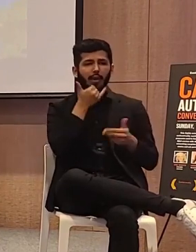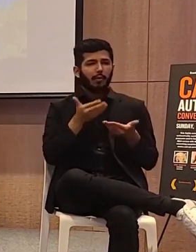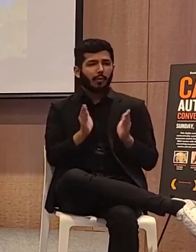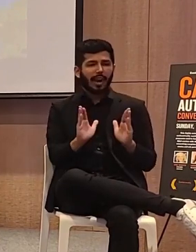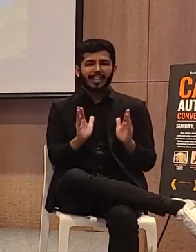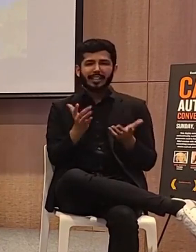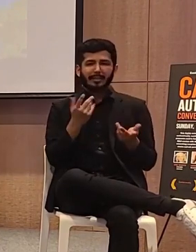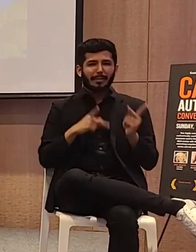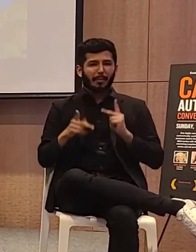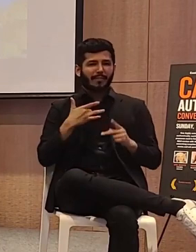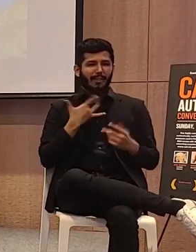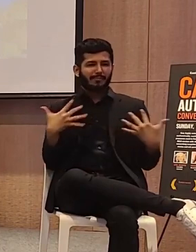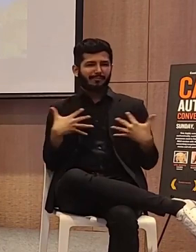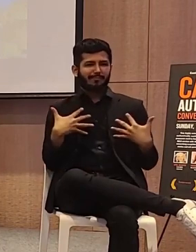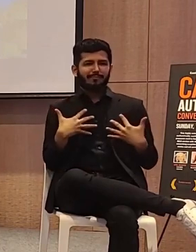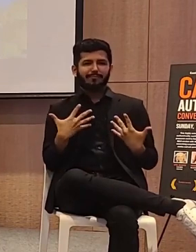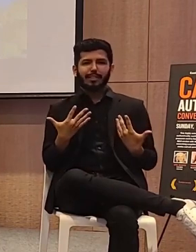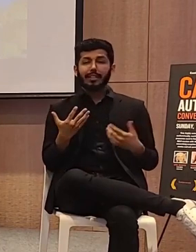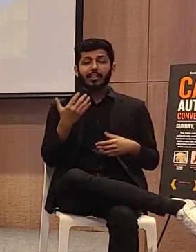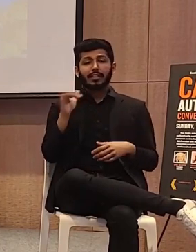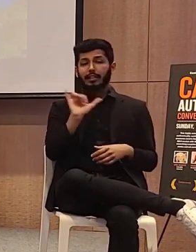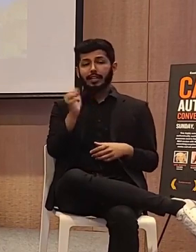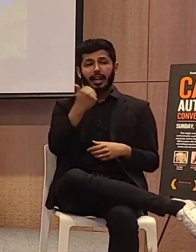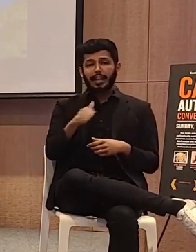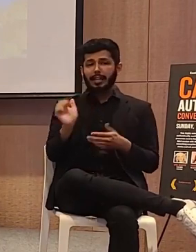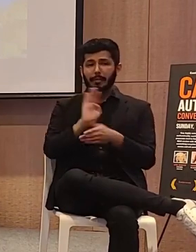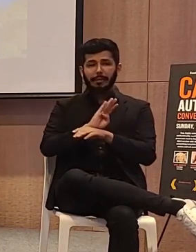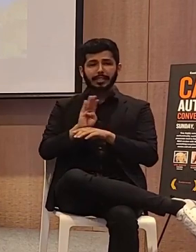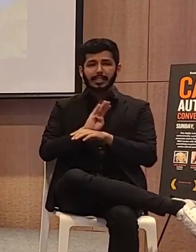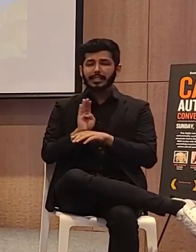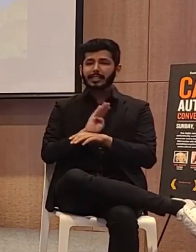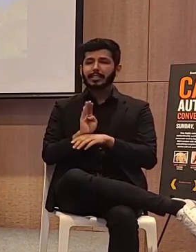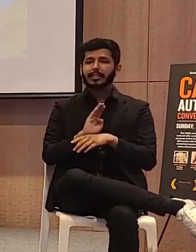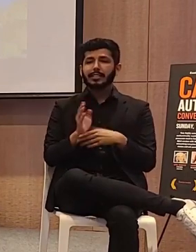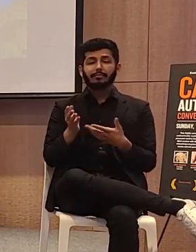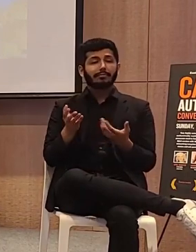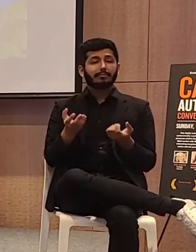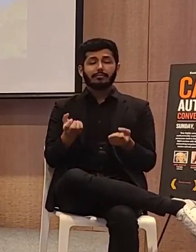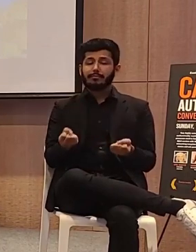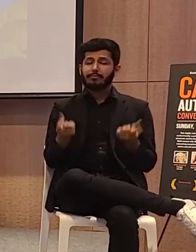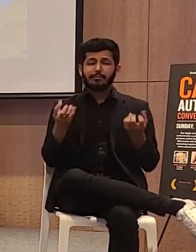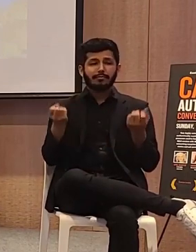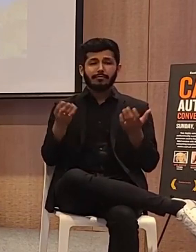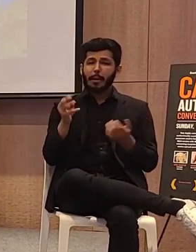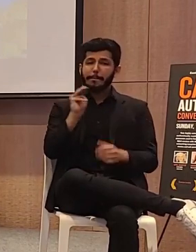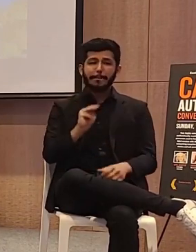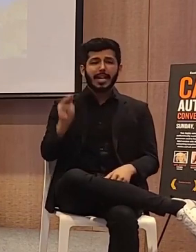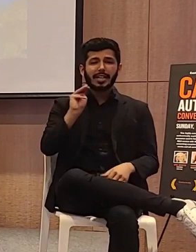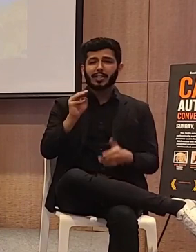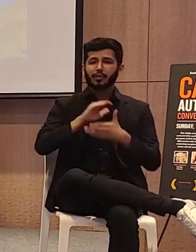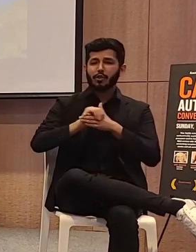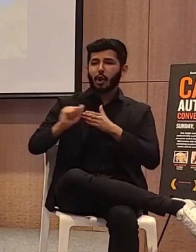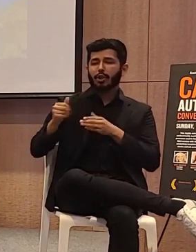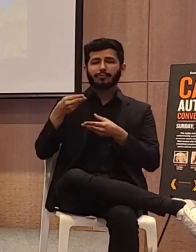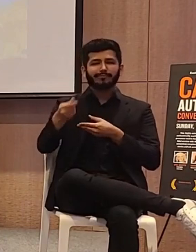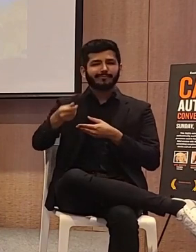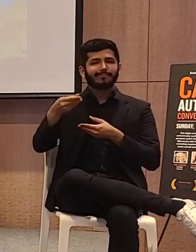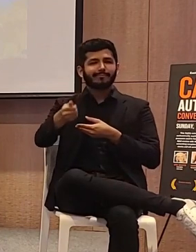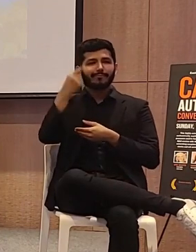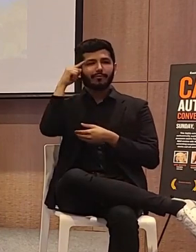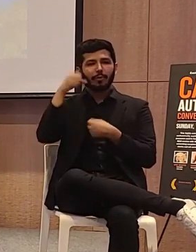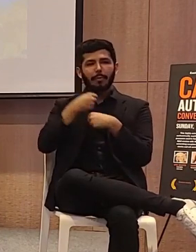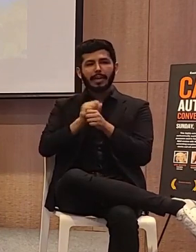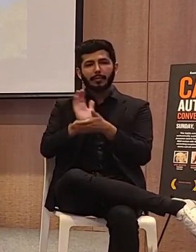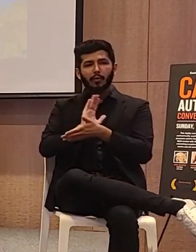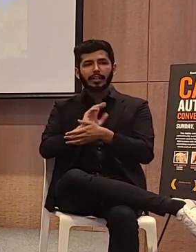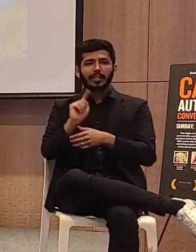business, as in any business where millions of dollars are being spent. I think for me, the most successful version of addressing that has